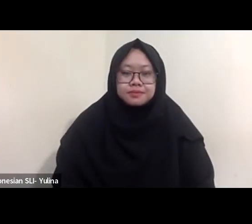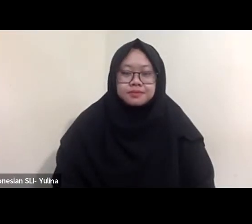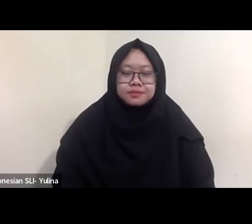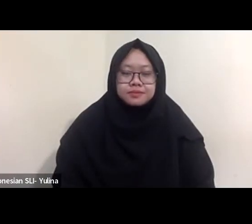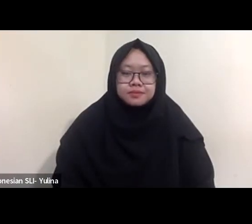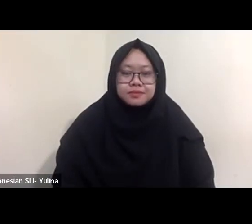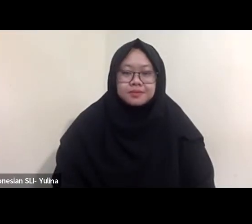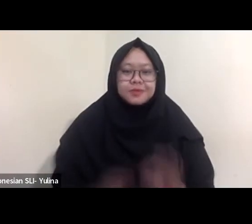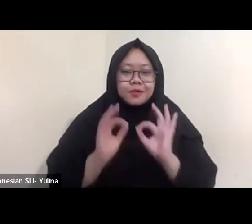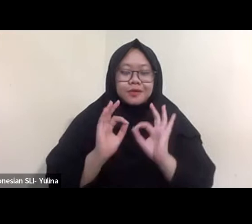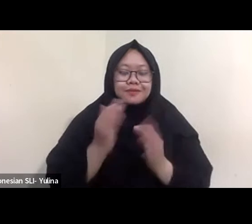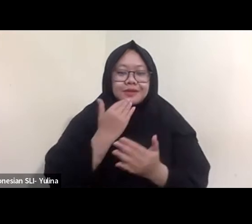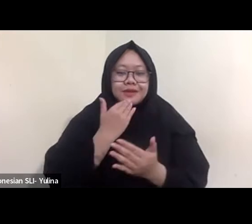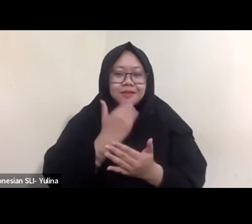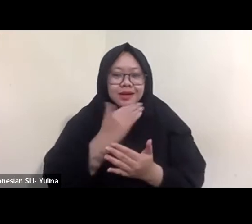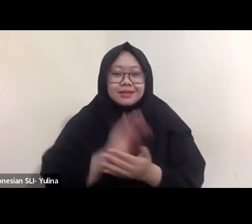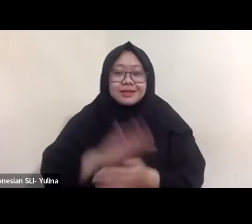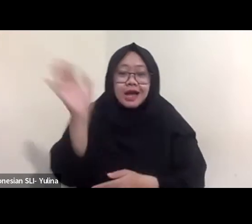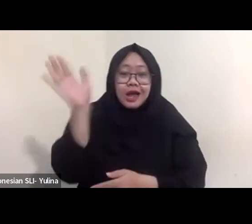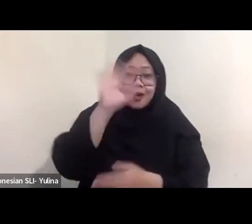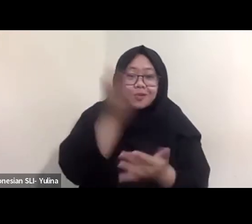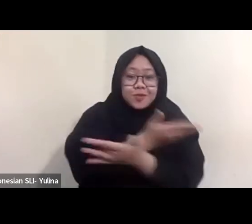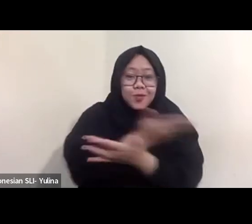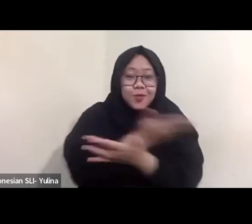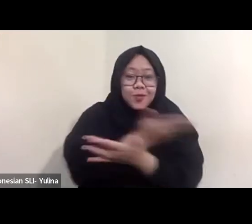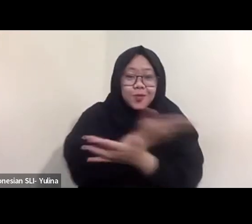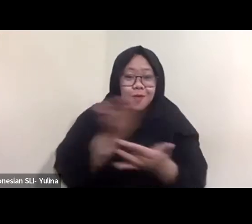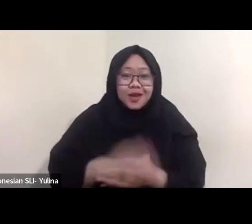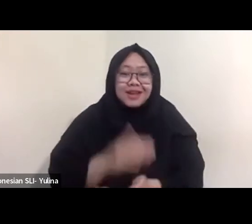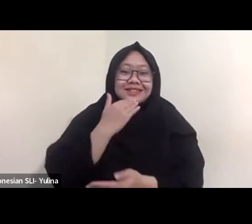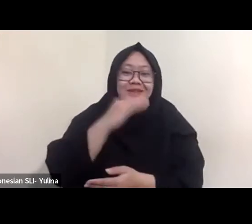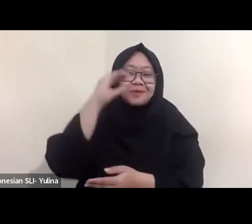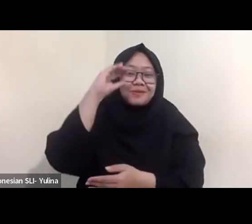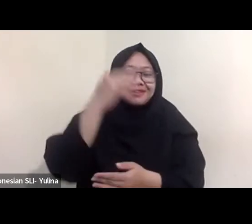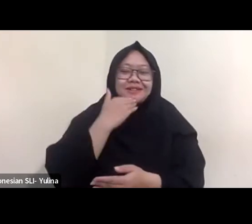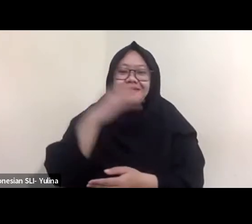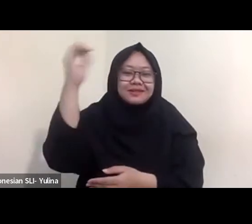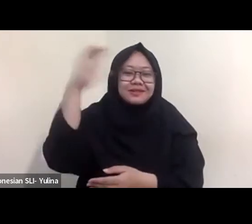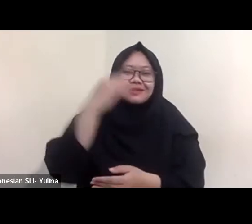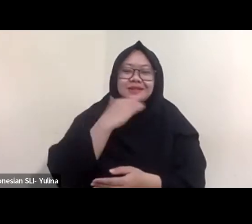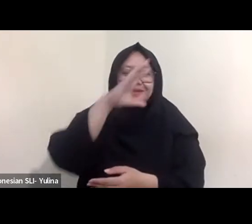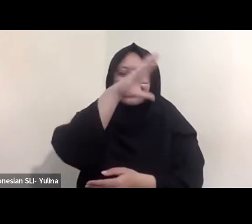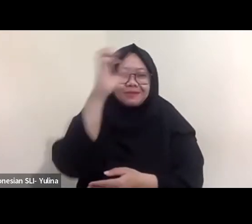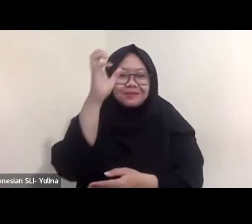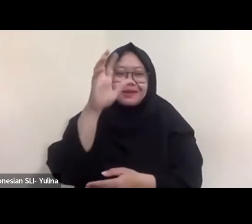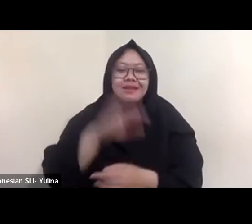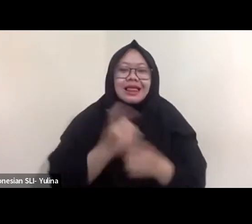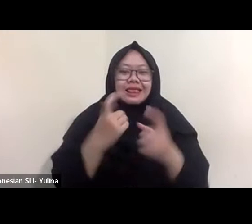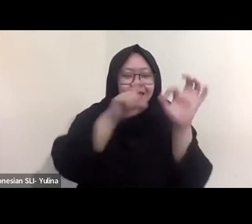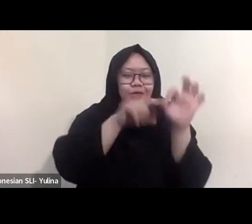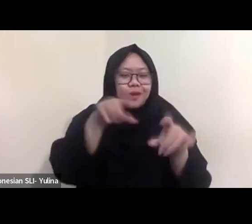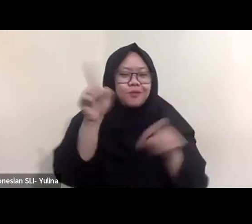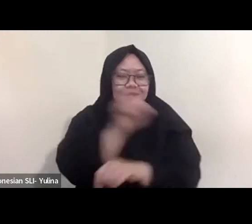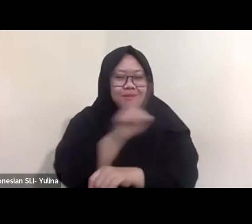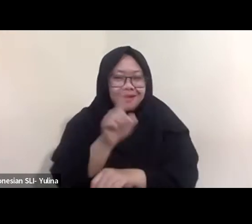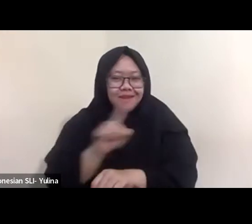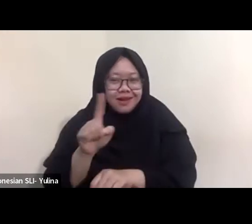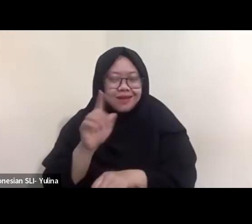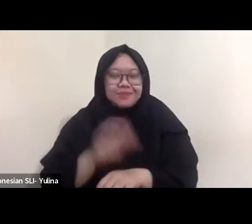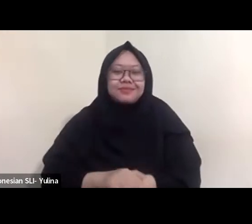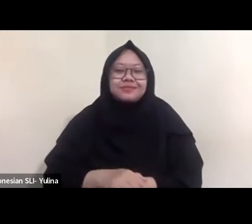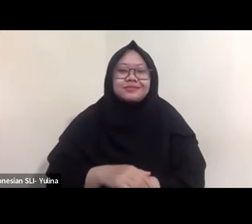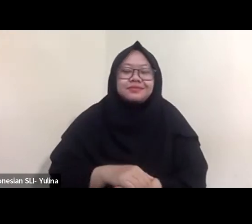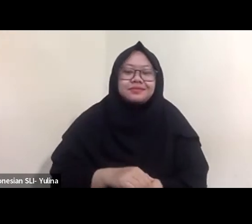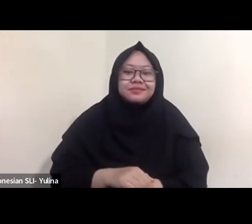Thank you very much. And hello, everyone. Good morning, good afternoon, good evening, depending wherever you are right now. Greetings to all of you. A